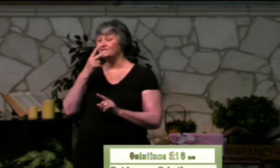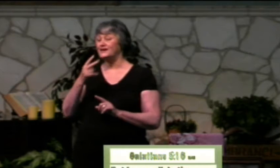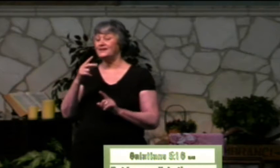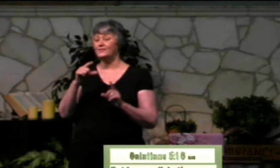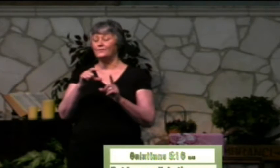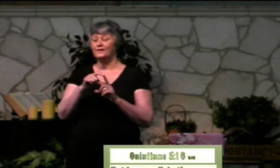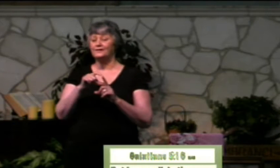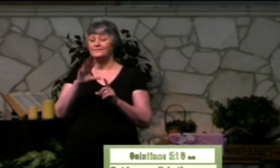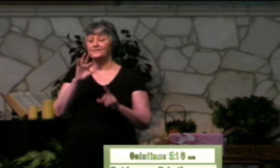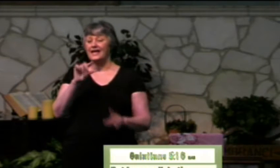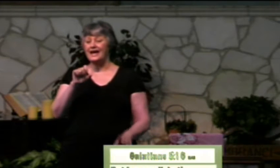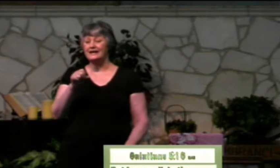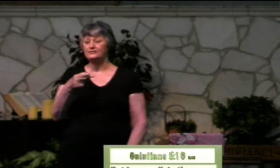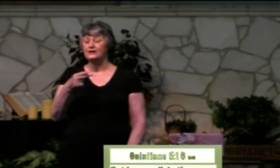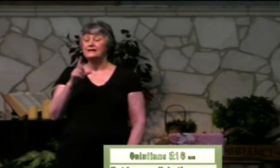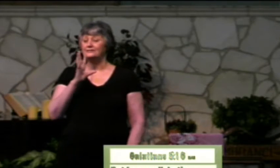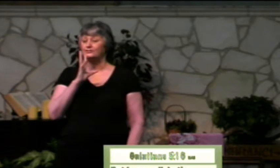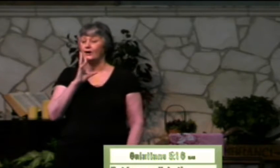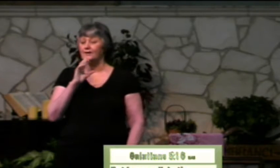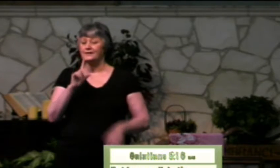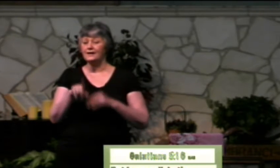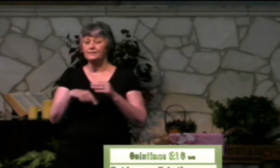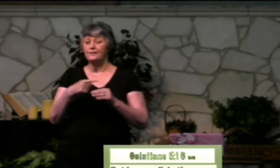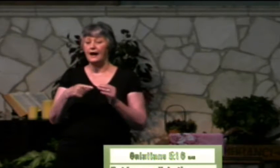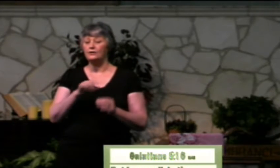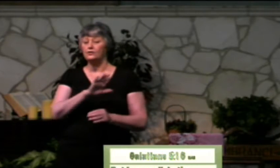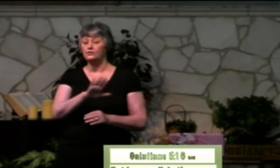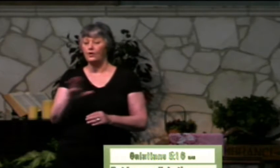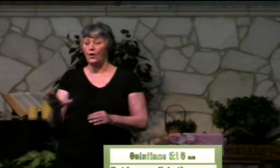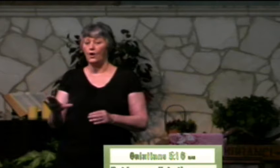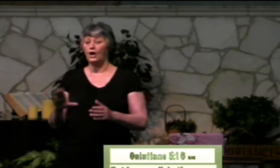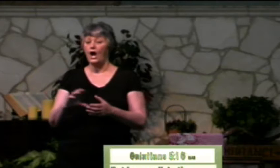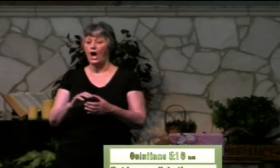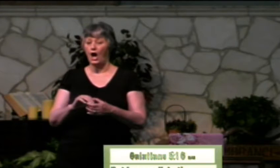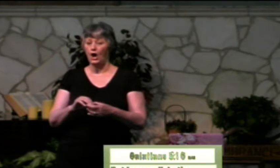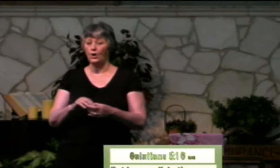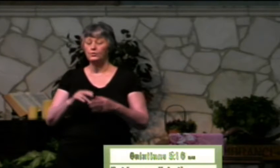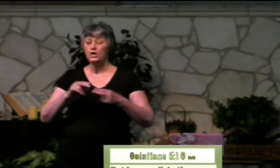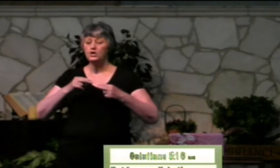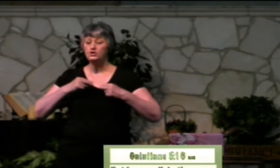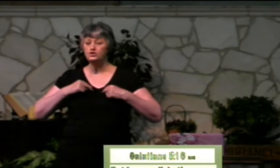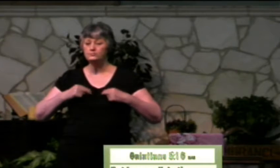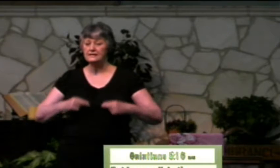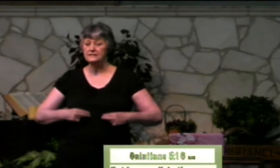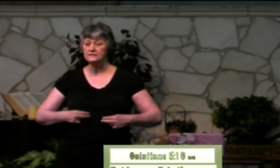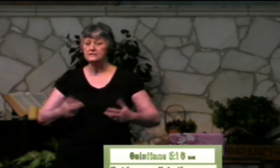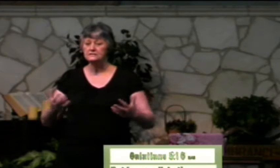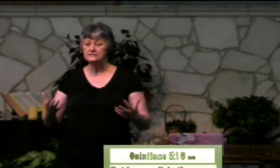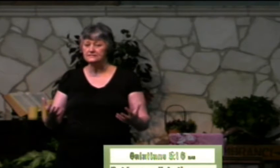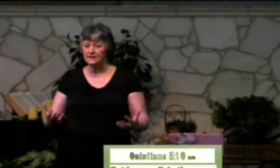the word flesh, it's talking about your own human